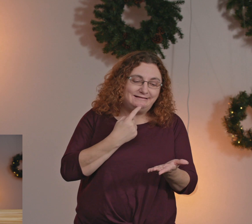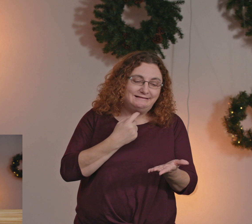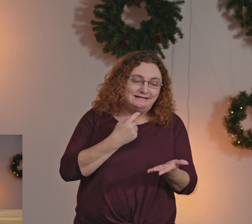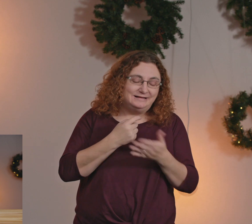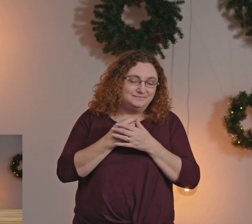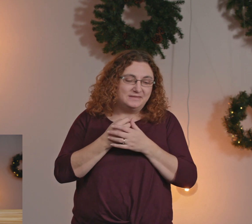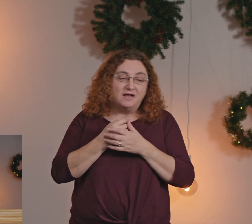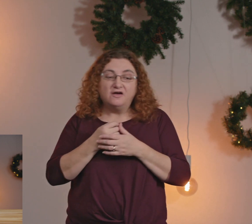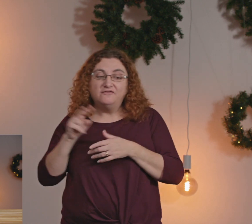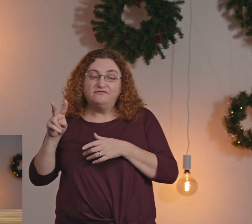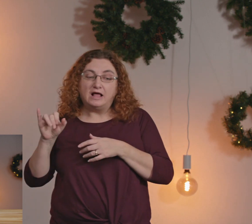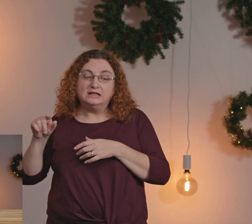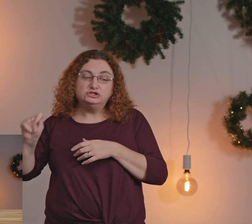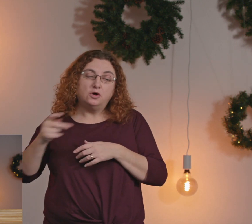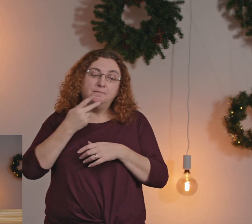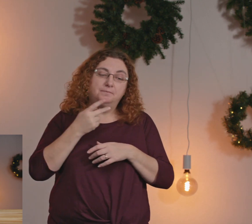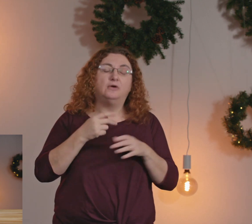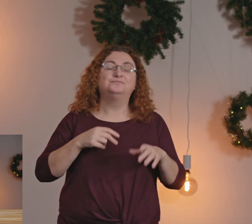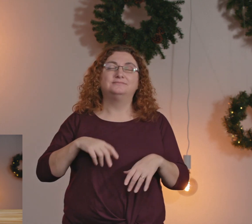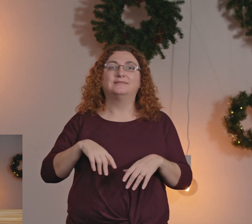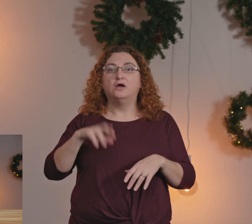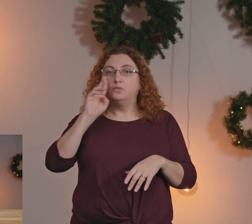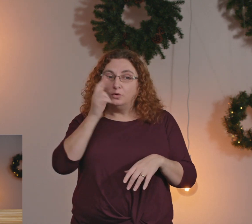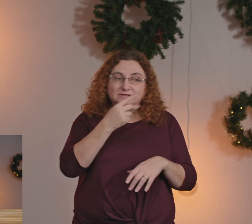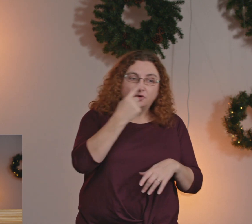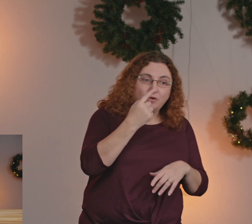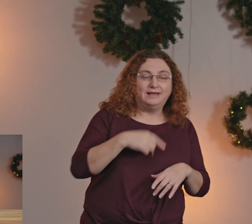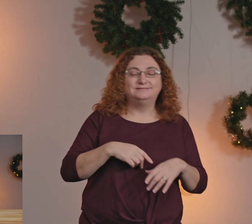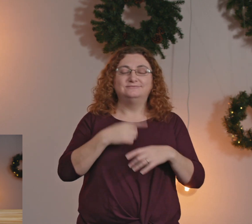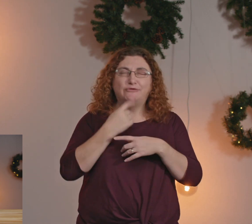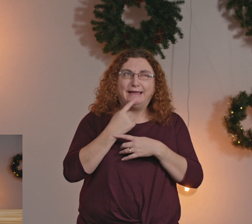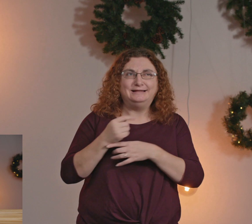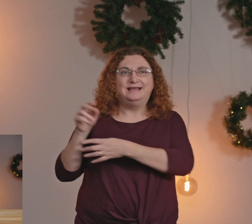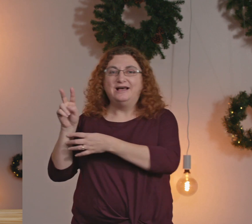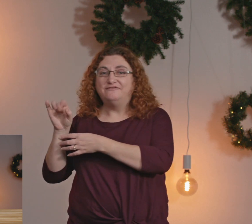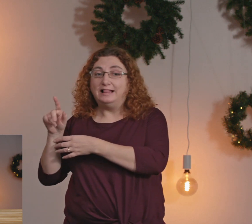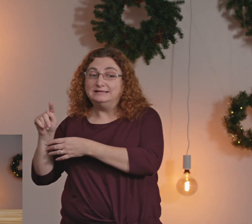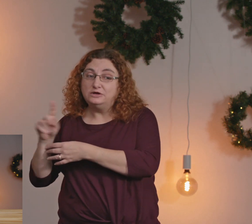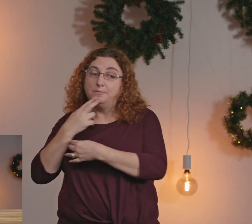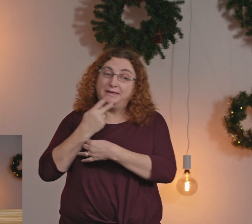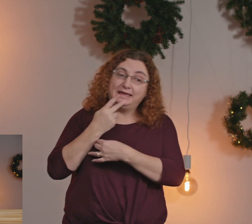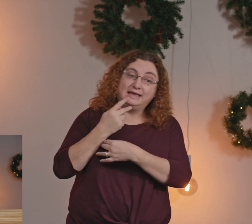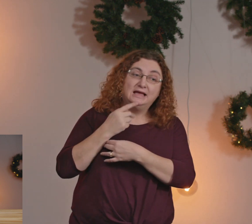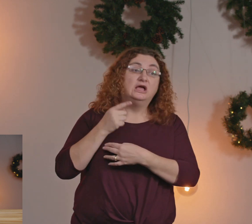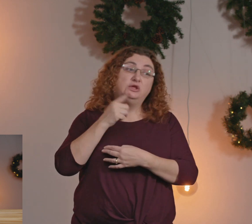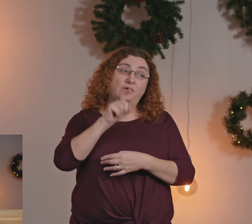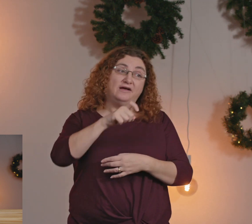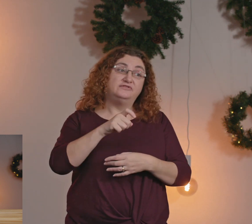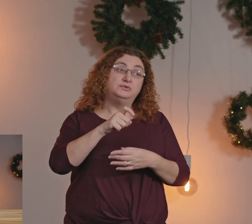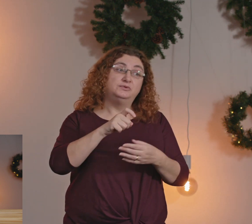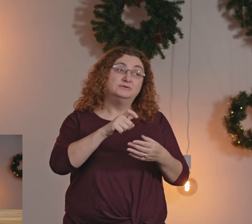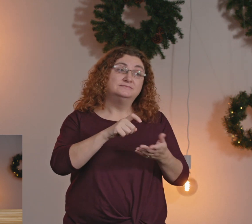used to. And we rejoiced over the fact that she was going to be a girl. Not only are we going to have a child, it's going to be it's going to be different than the ones